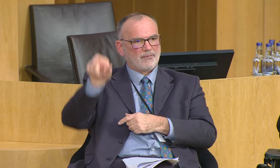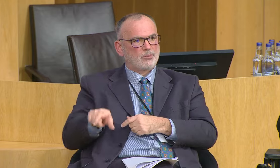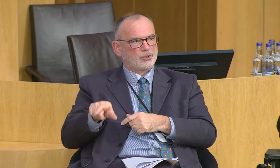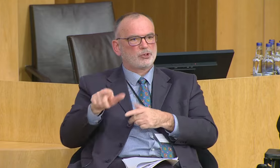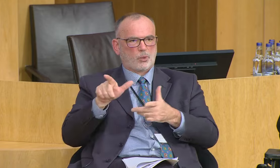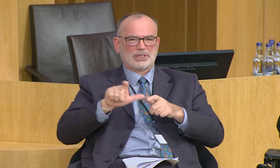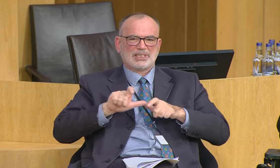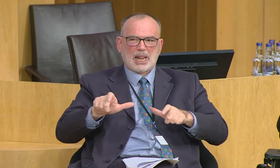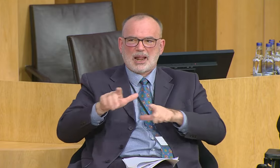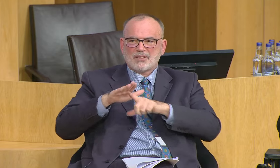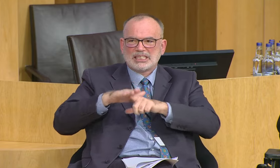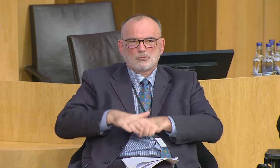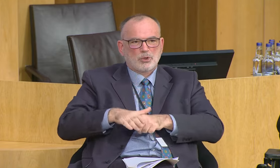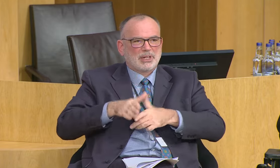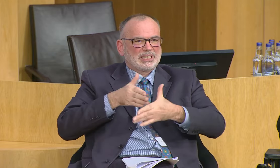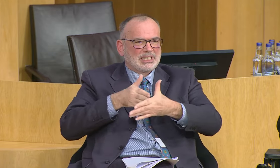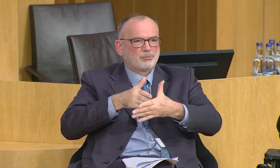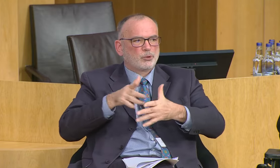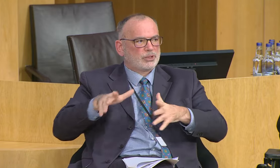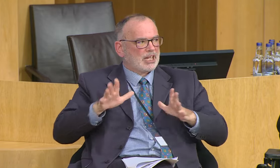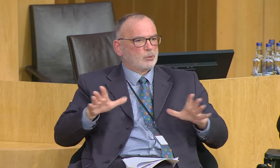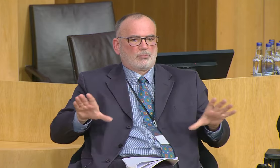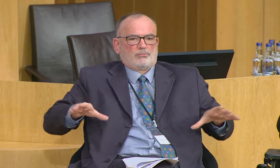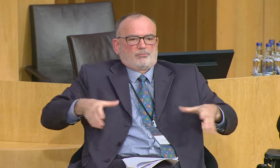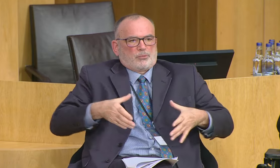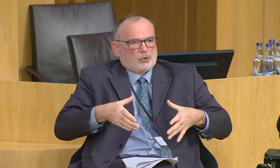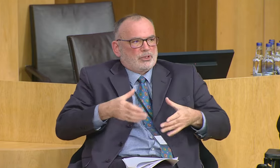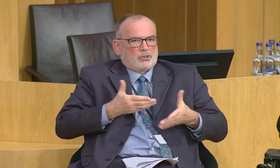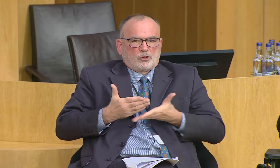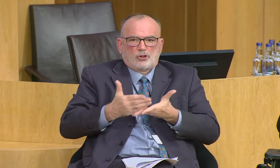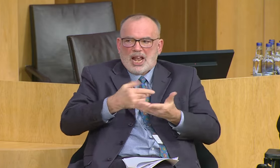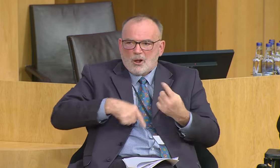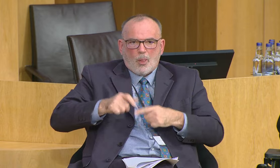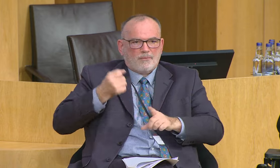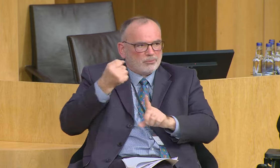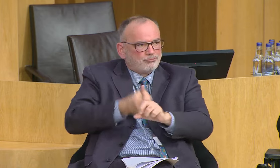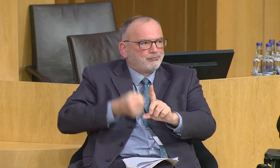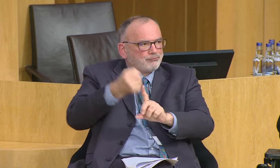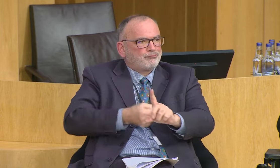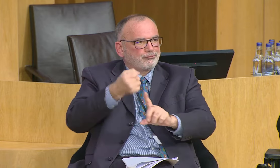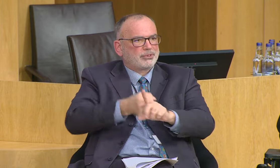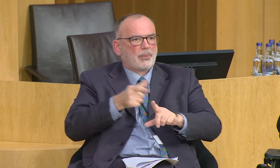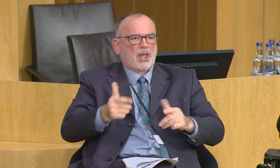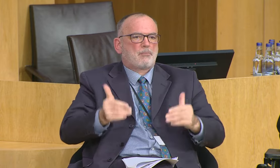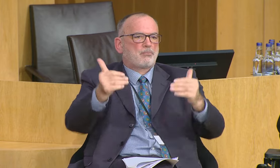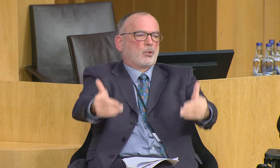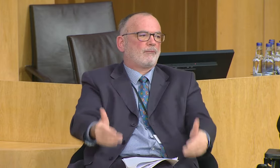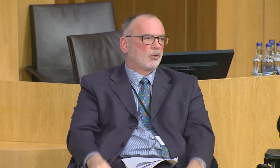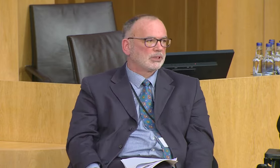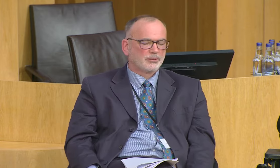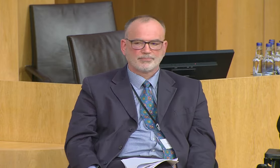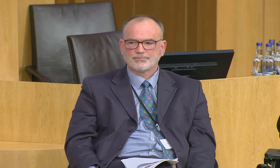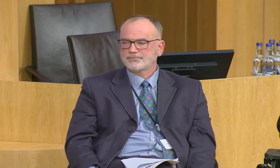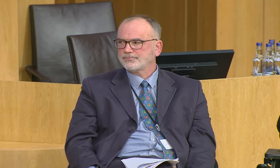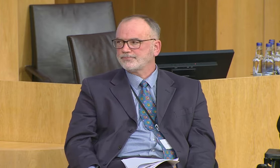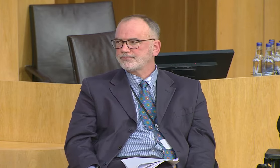more deaf and disabled role models out there, and there's less discrimination, less barriers within our group. So if we all share our stories and our